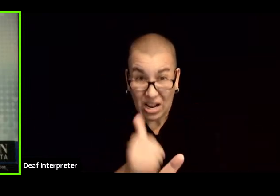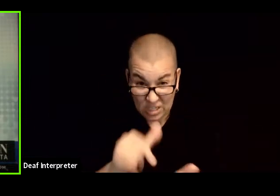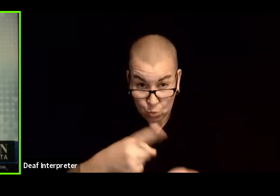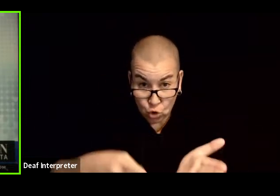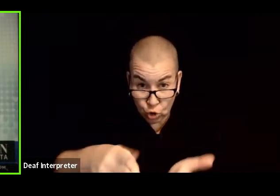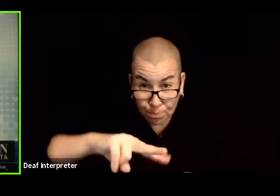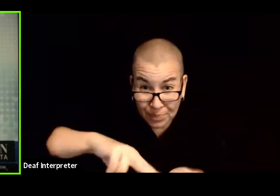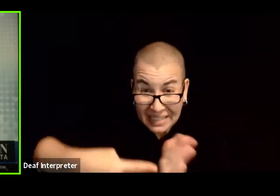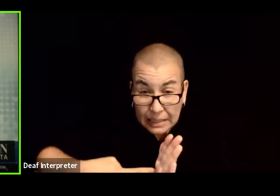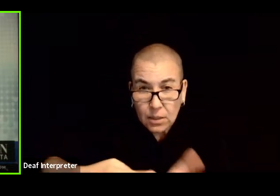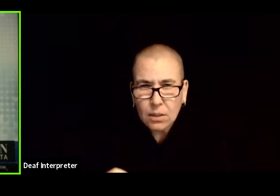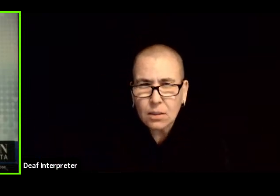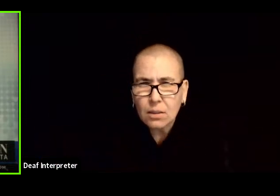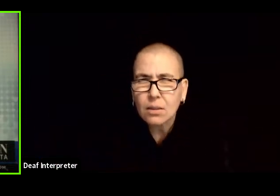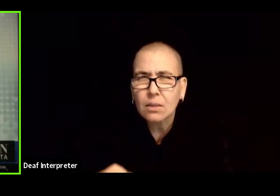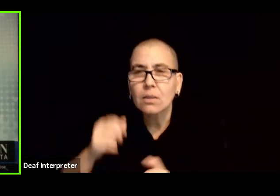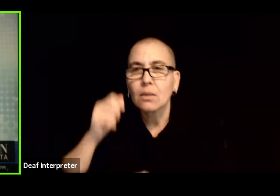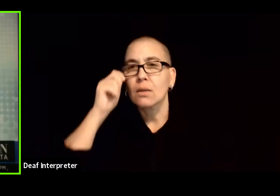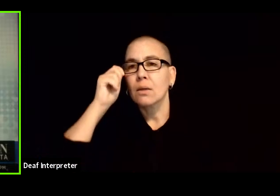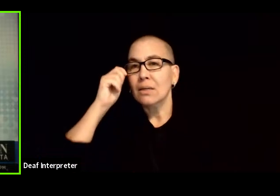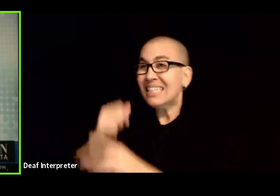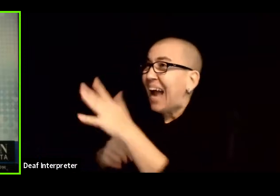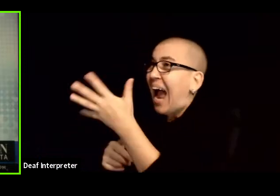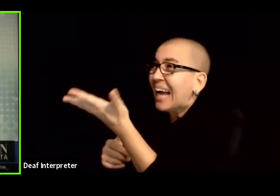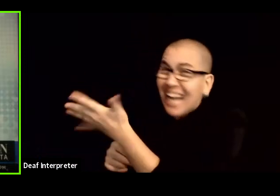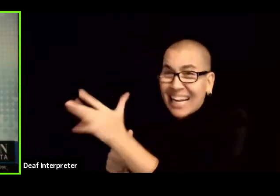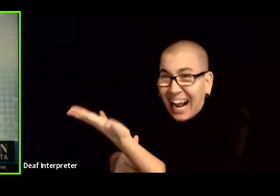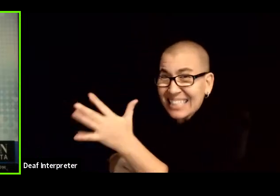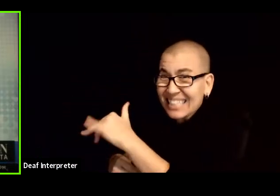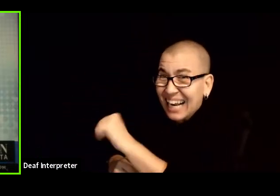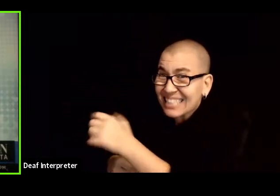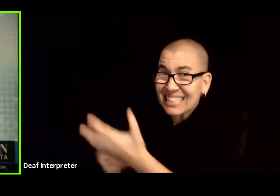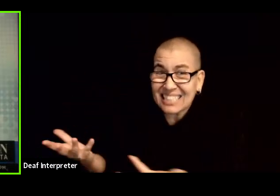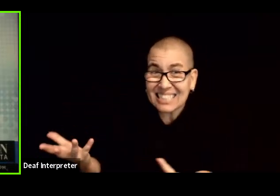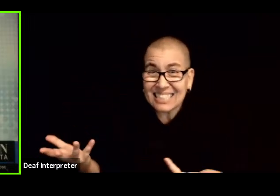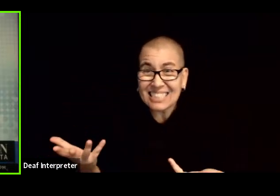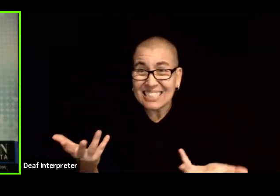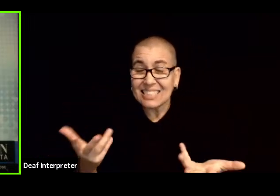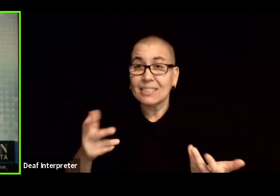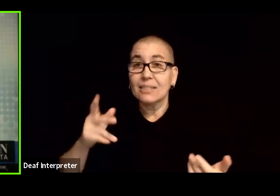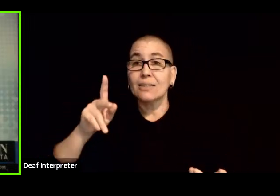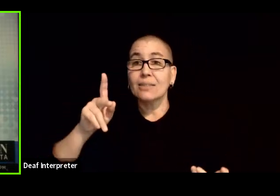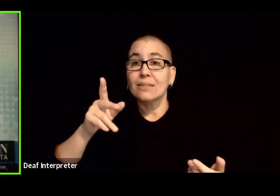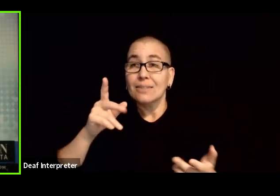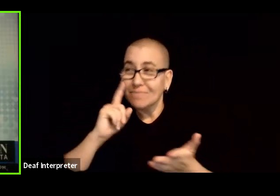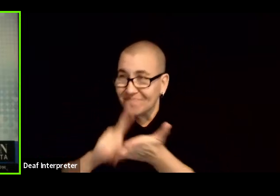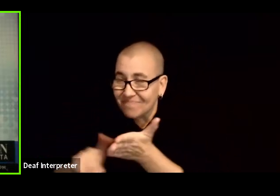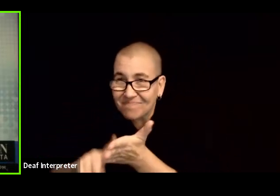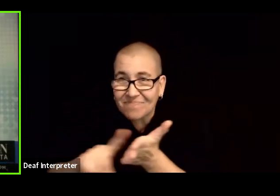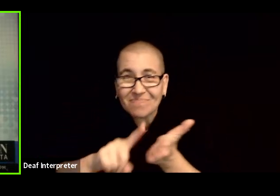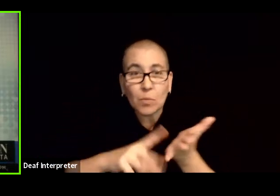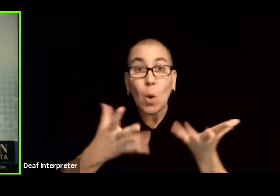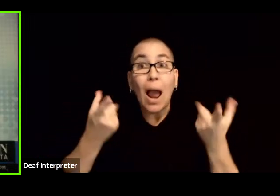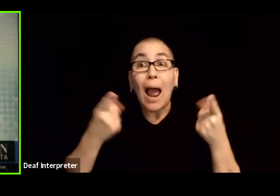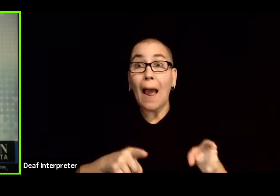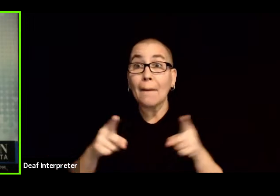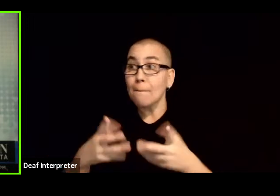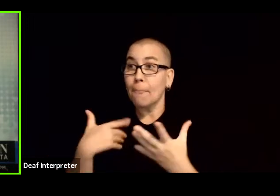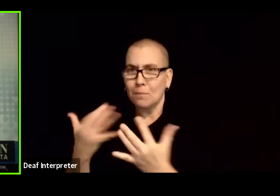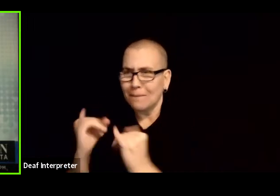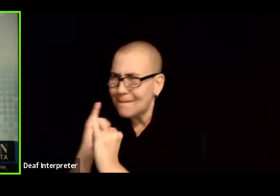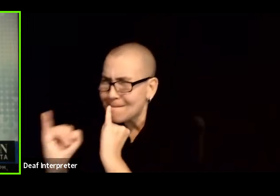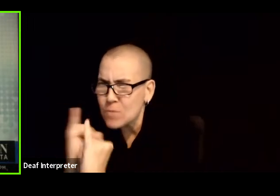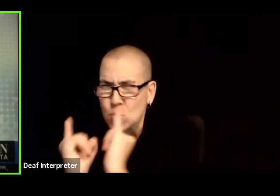seeing, as Chris has described, when we do the case investigations and we interview people and we talk about what were